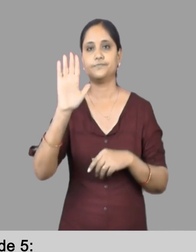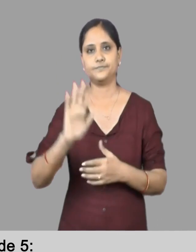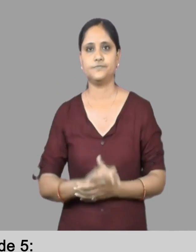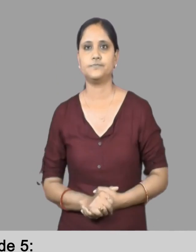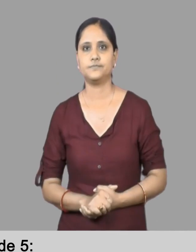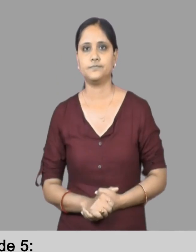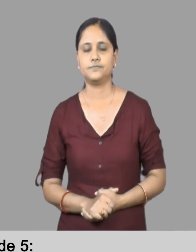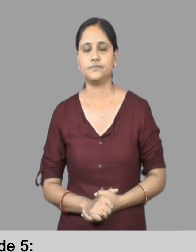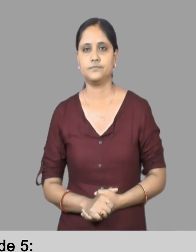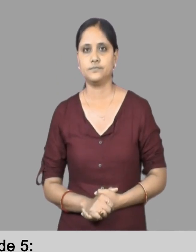Slide 5.